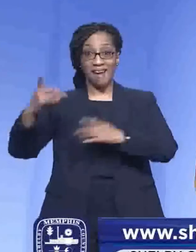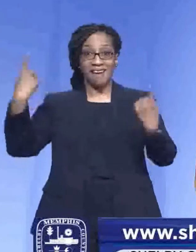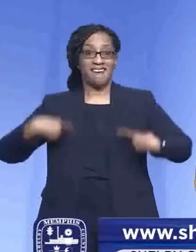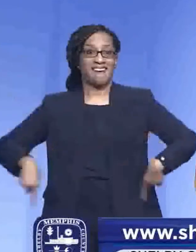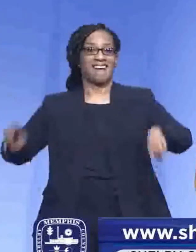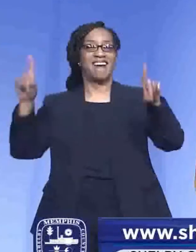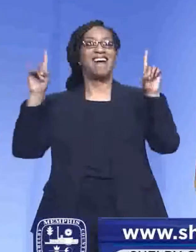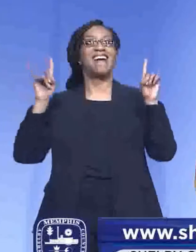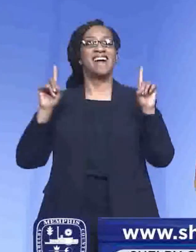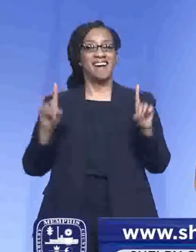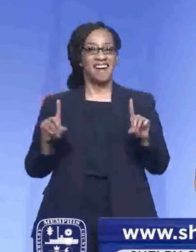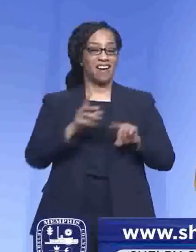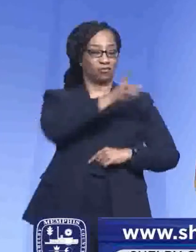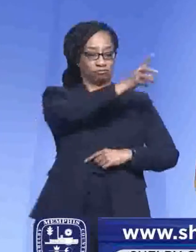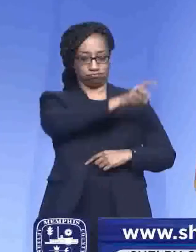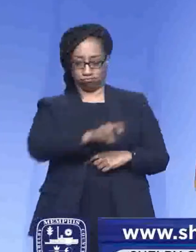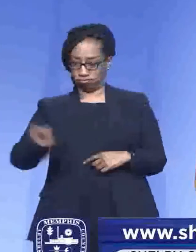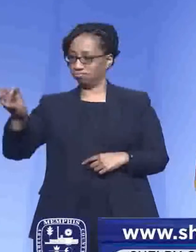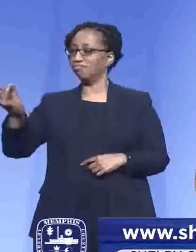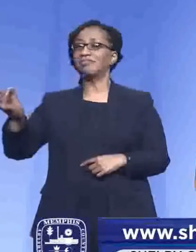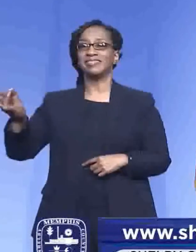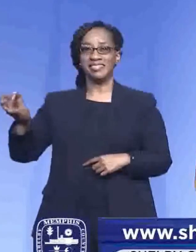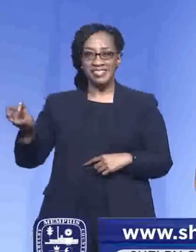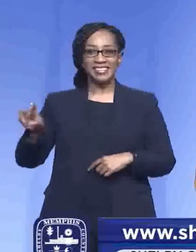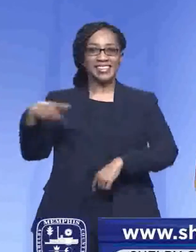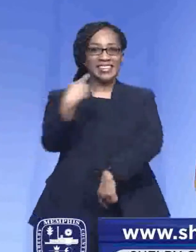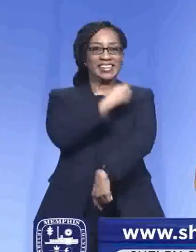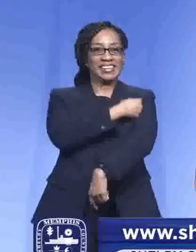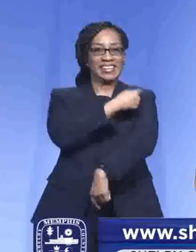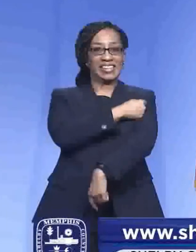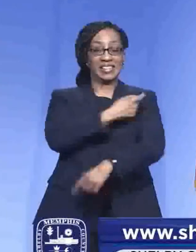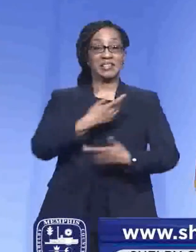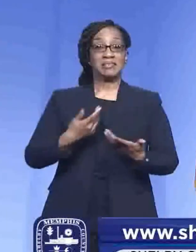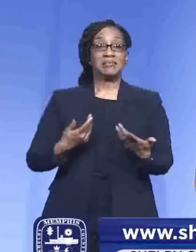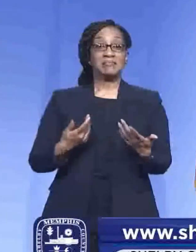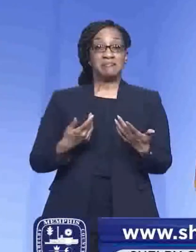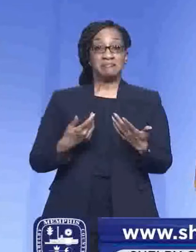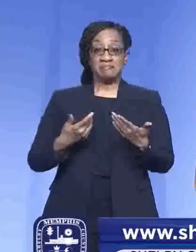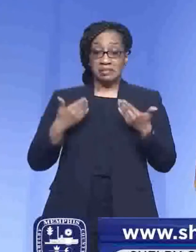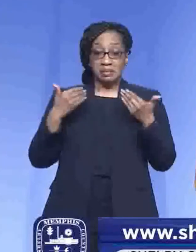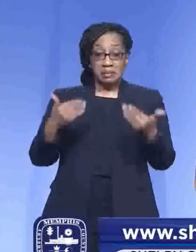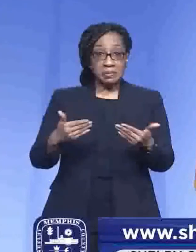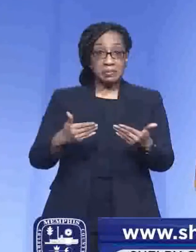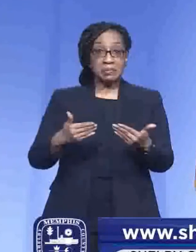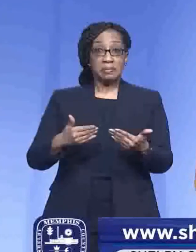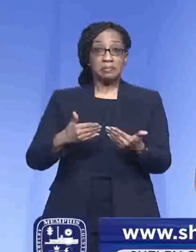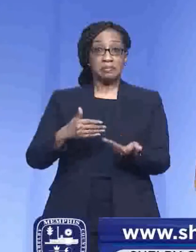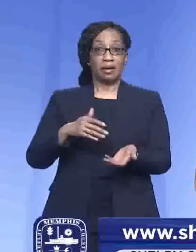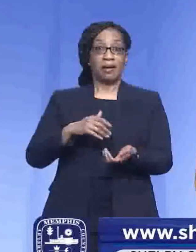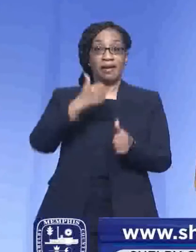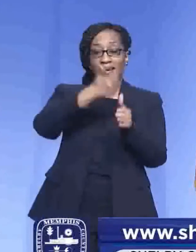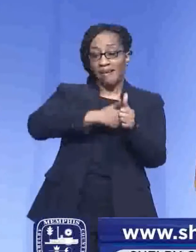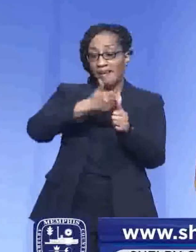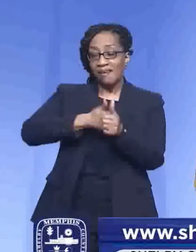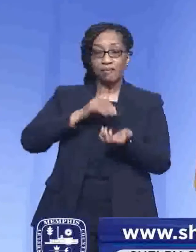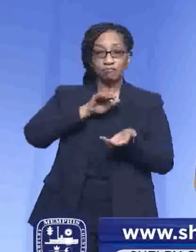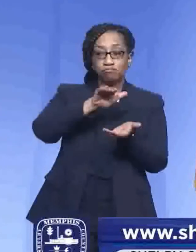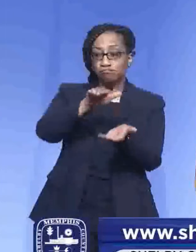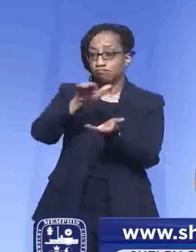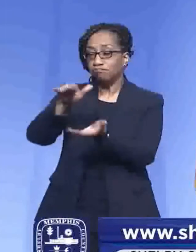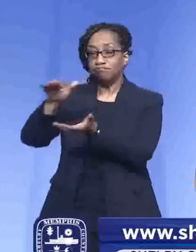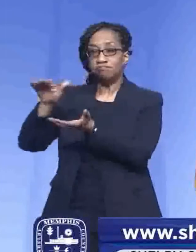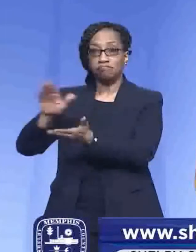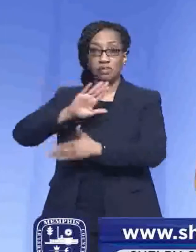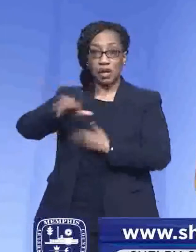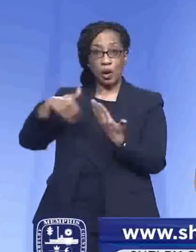successfully a seamless transition and doses actually being administered at all of our sites by 9 o'clock this